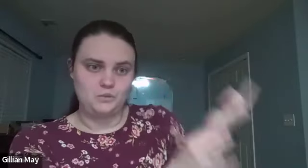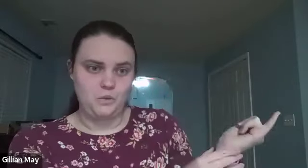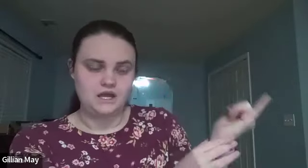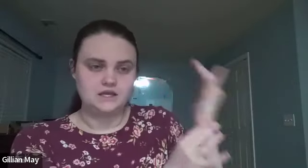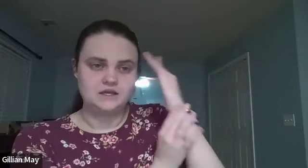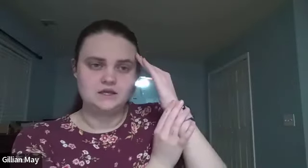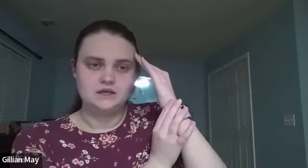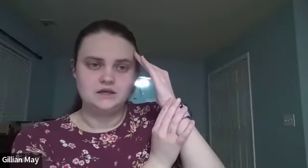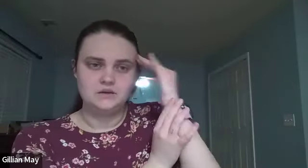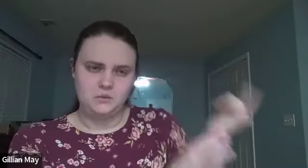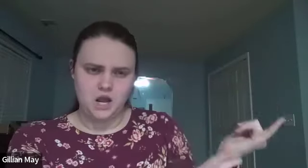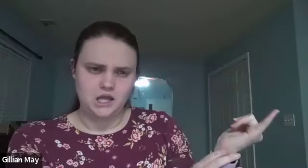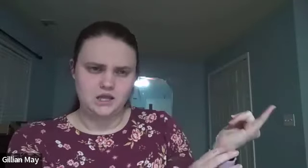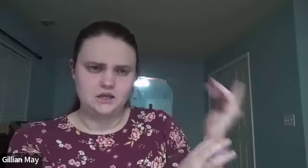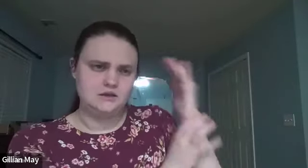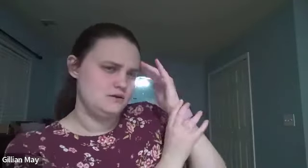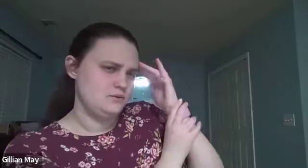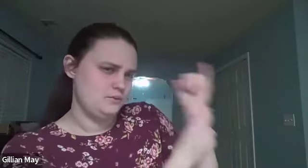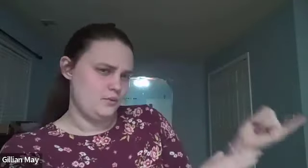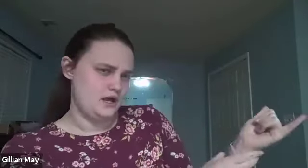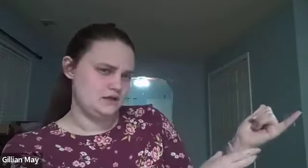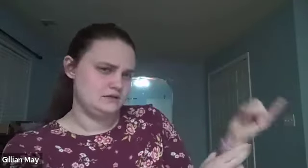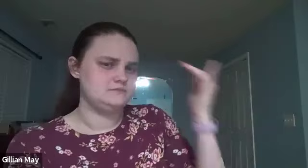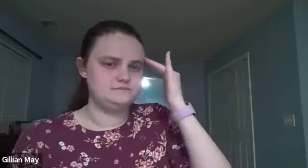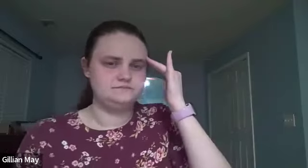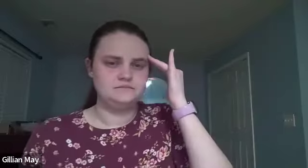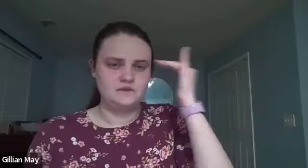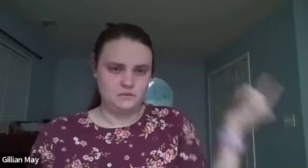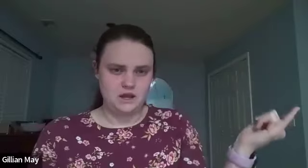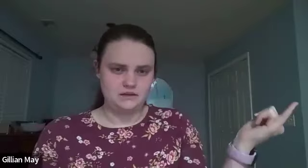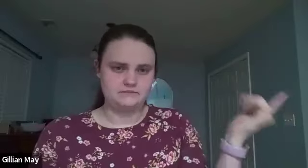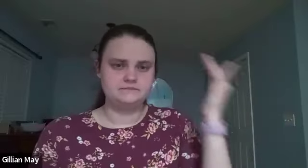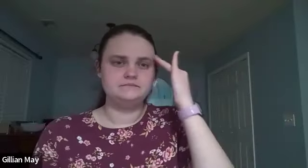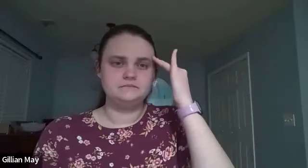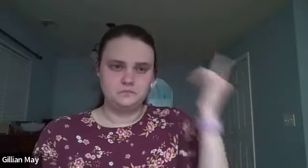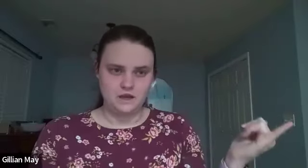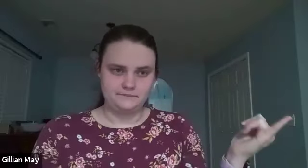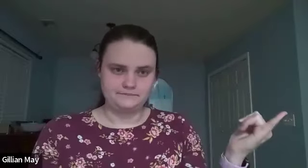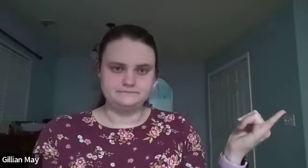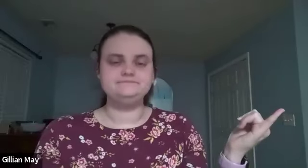Y, Y, Y, Y, Y.